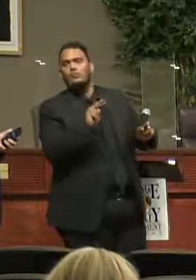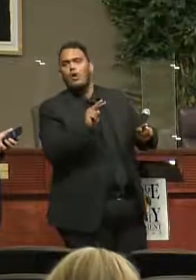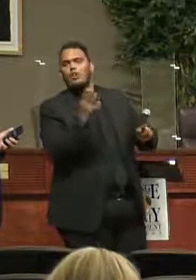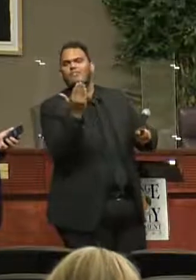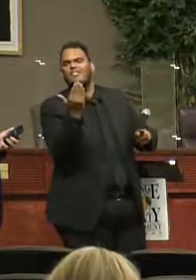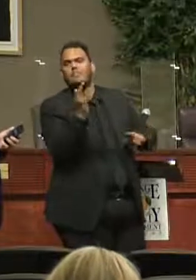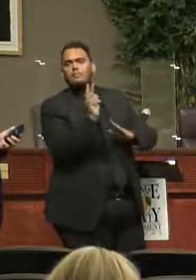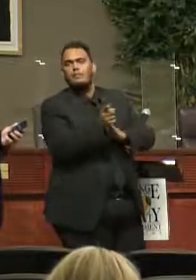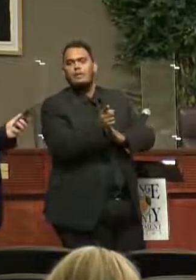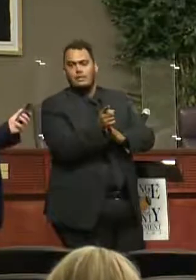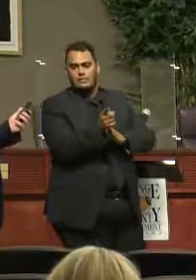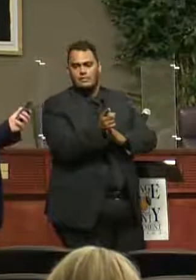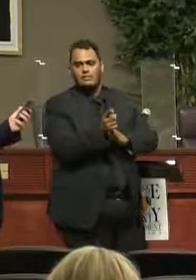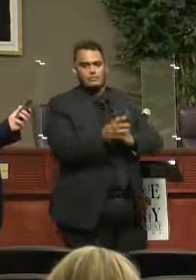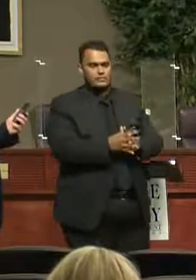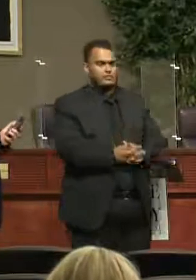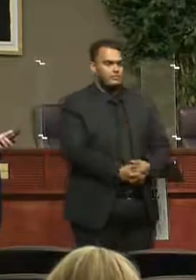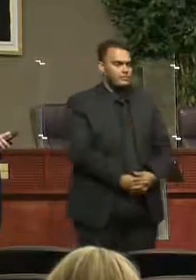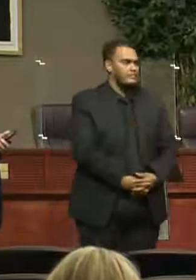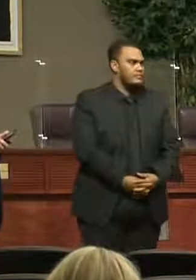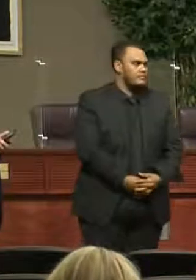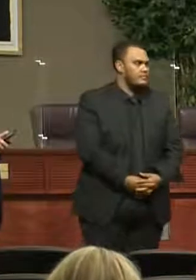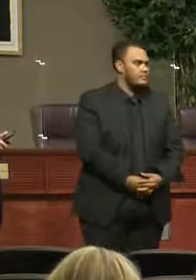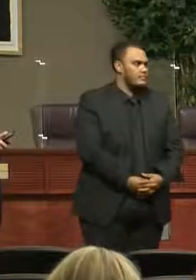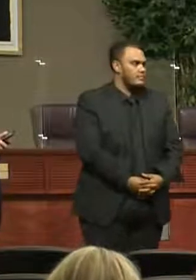So she was 16